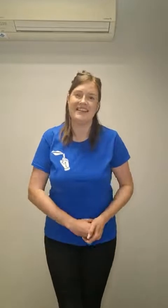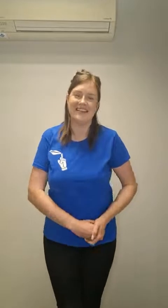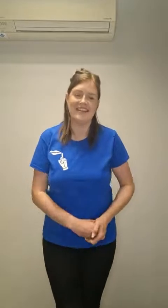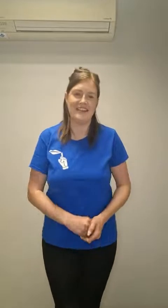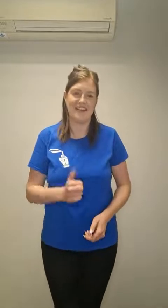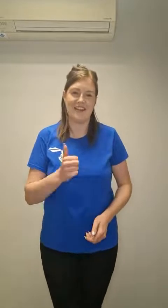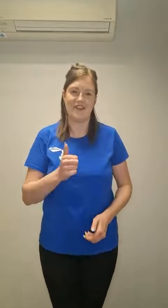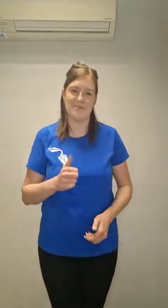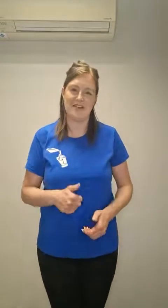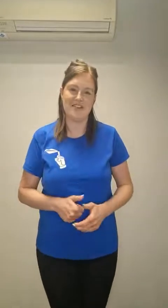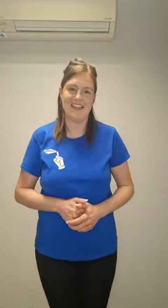So thank you very much.